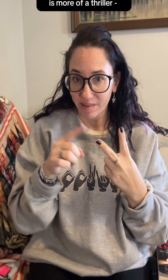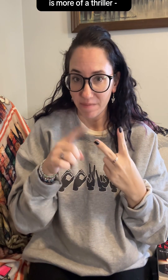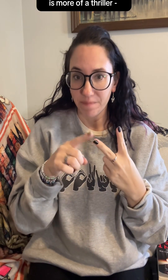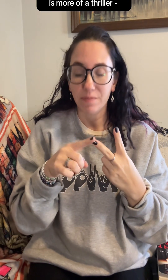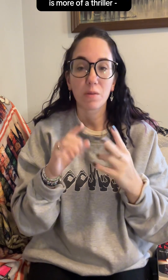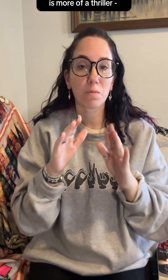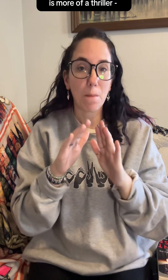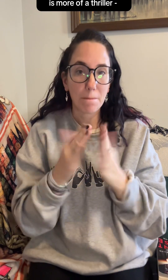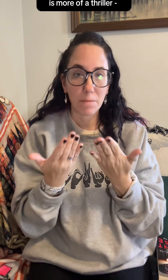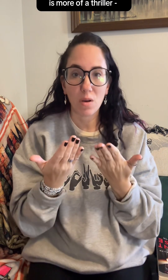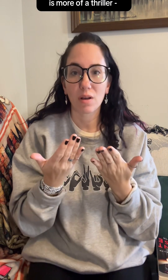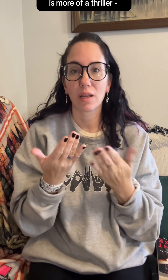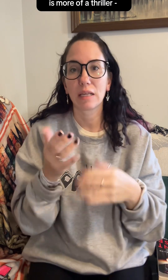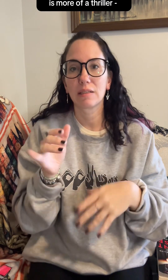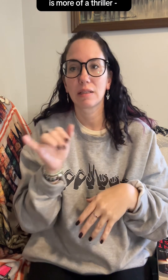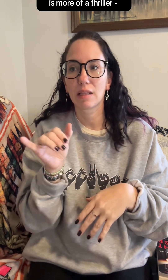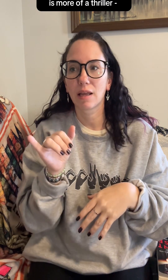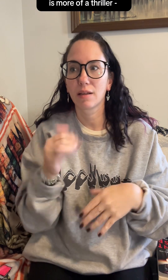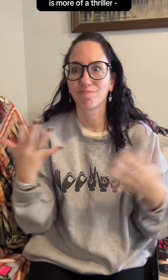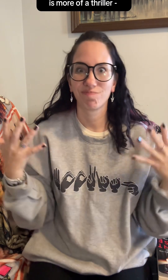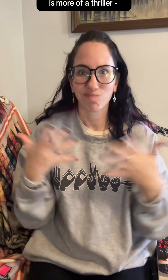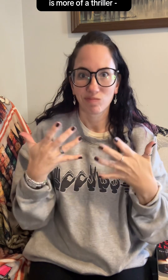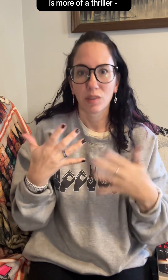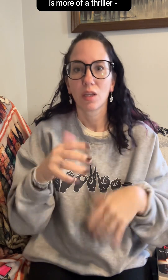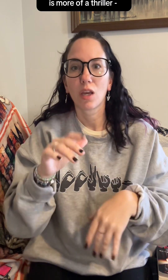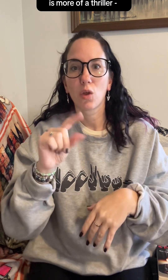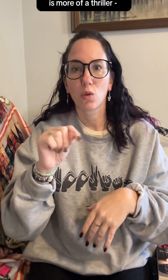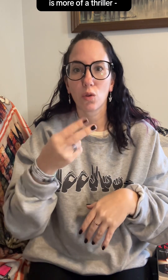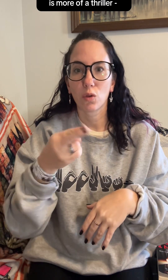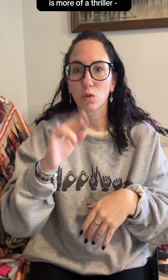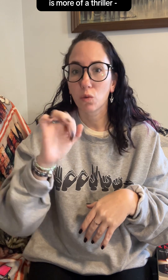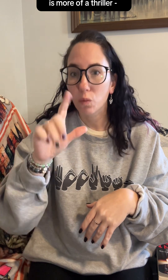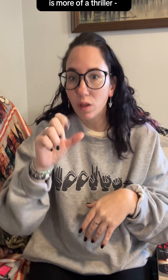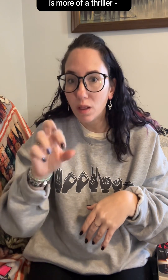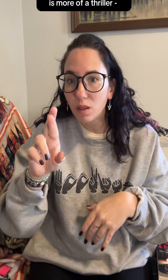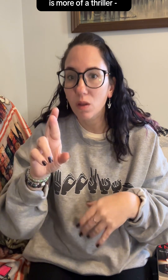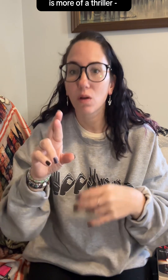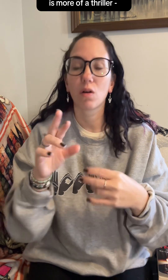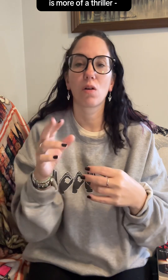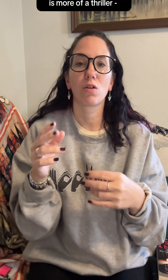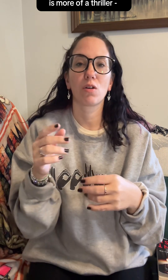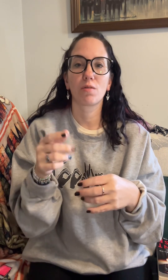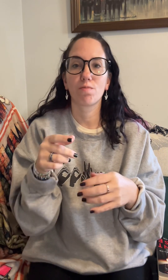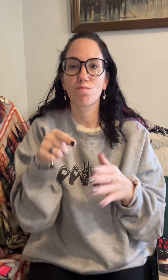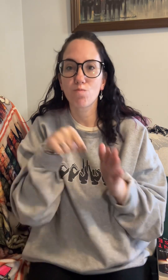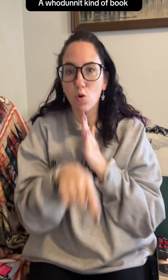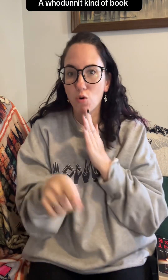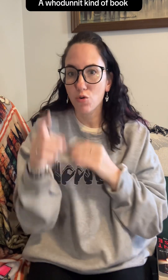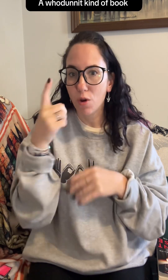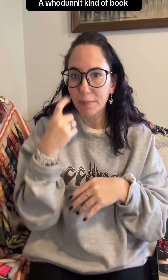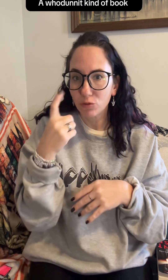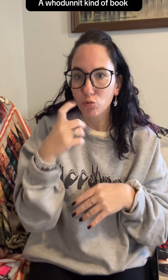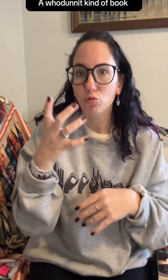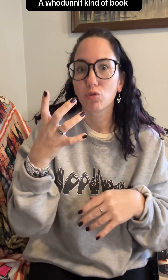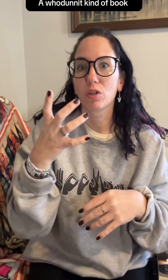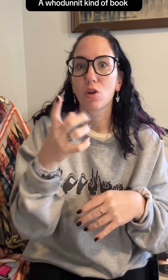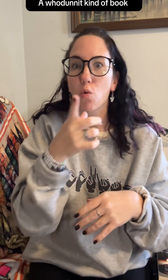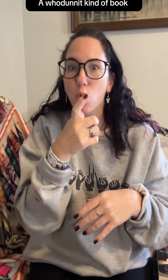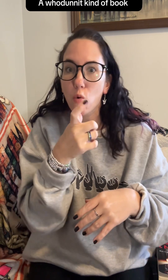So, a second thing, the book is more like a thriller, a murder mystery